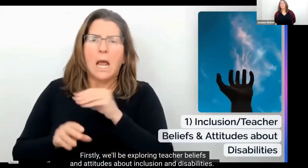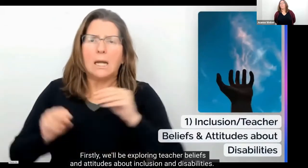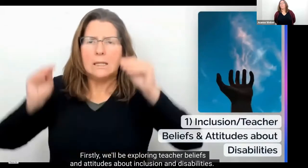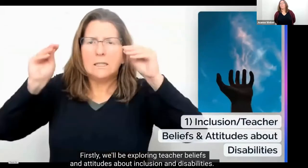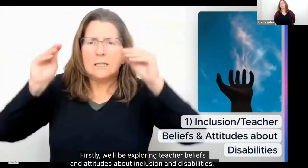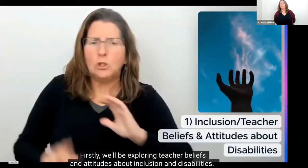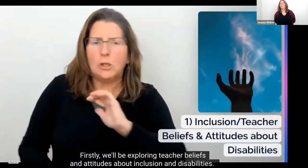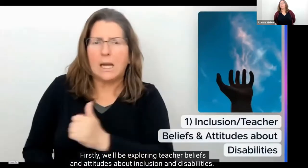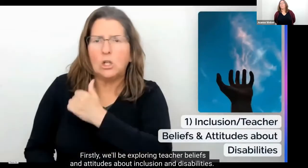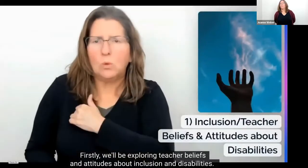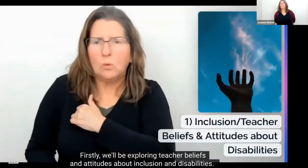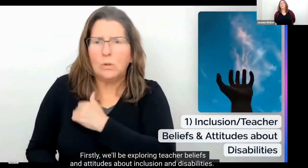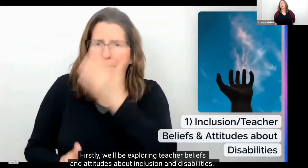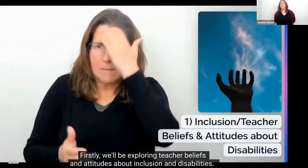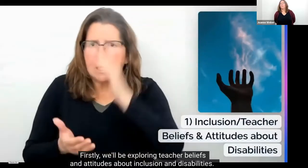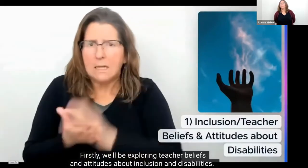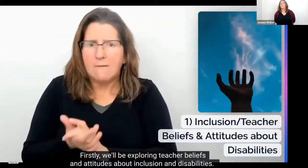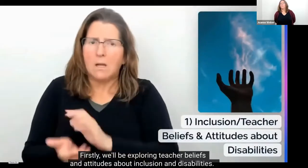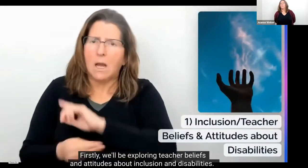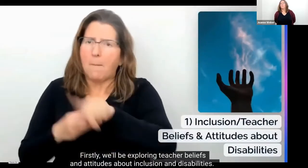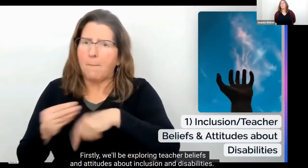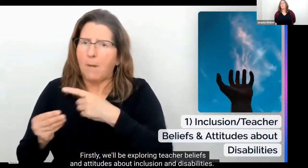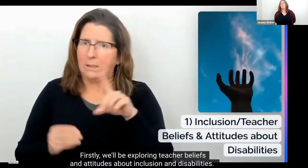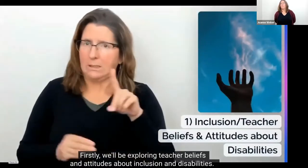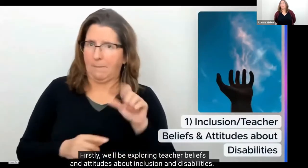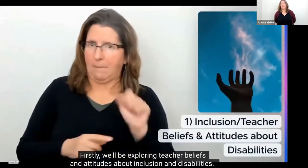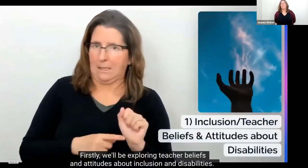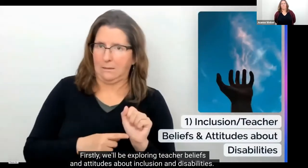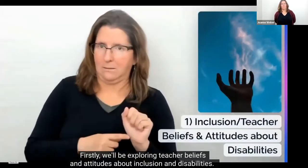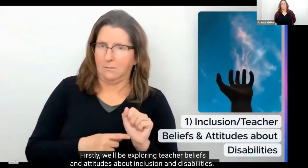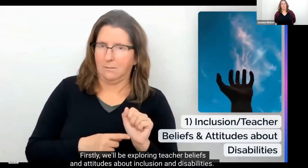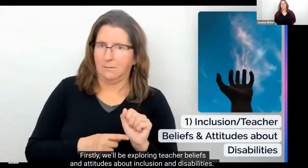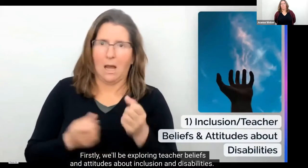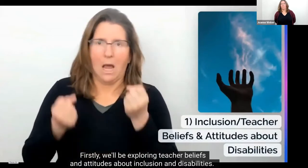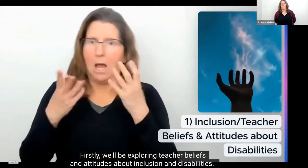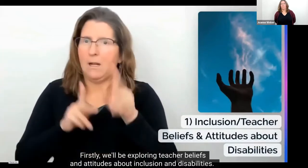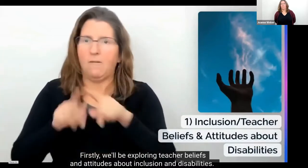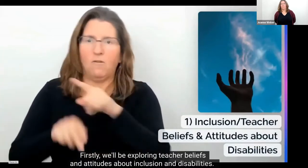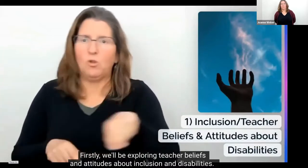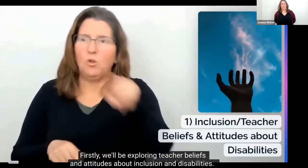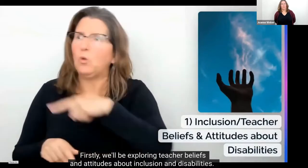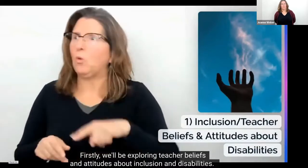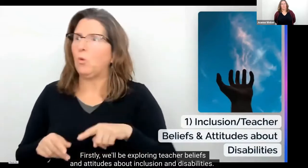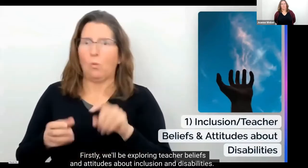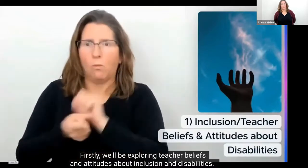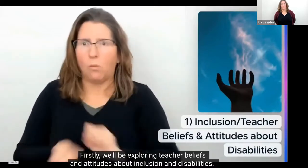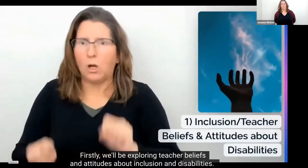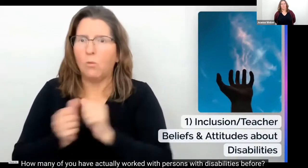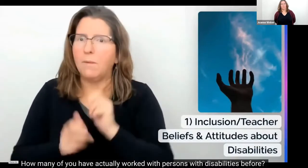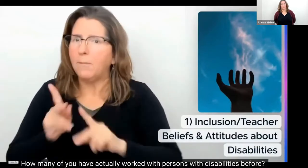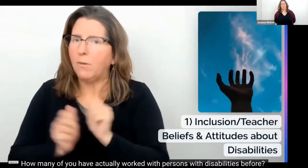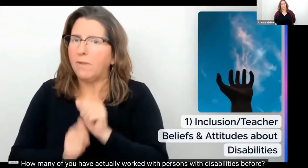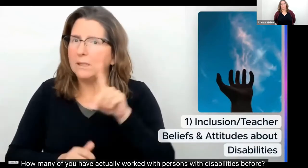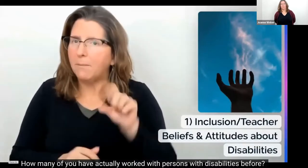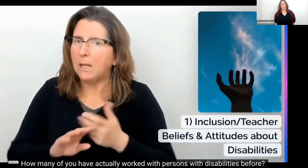Firstly, we'll be exploring teacher beliefs and attitudes about inclusion and disabilities. How